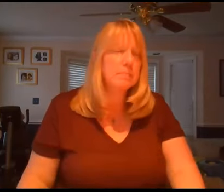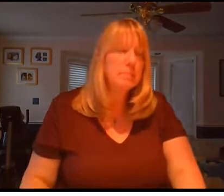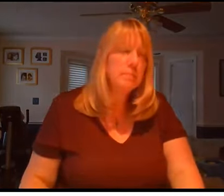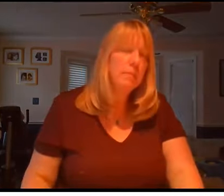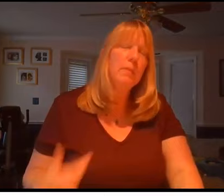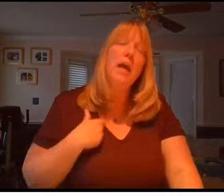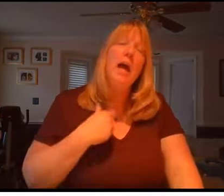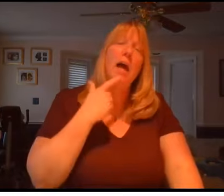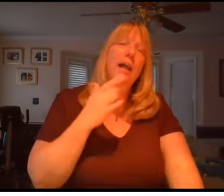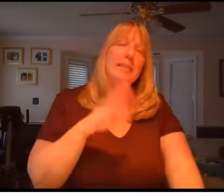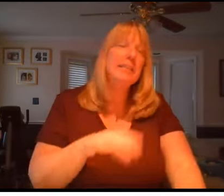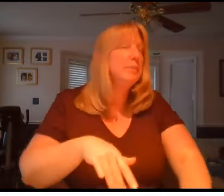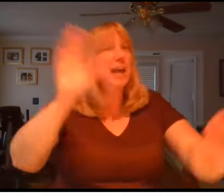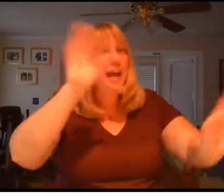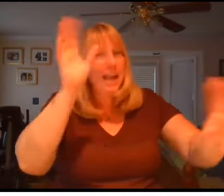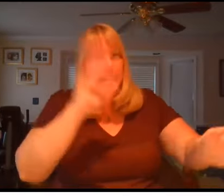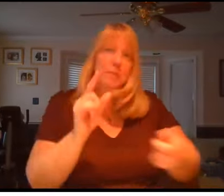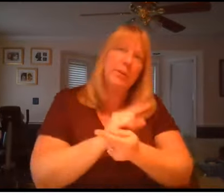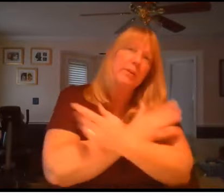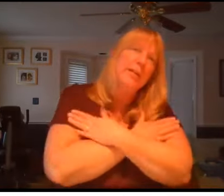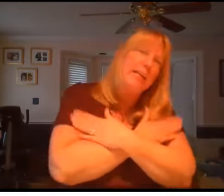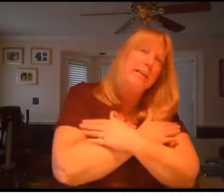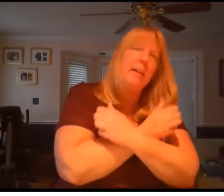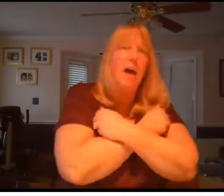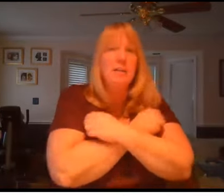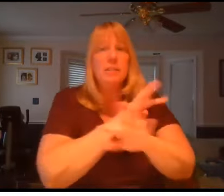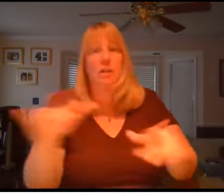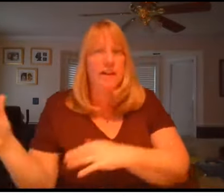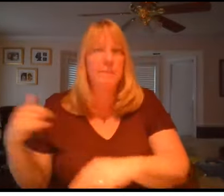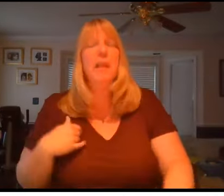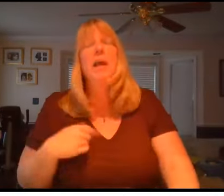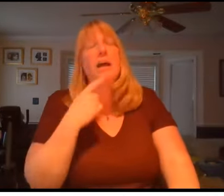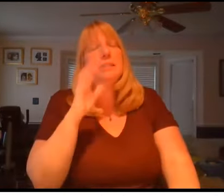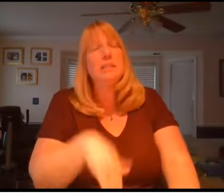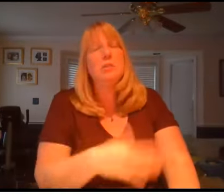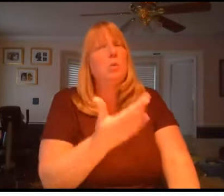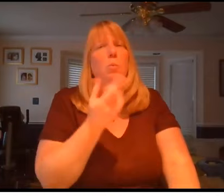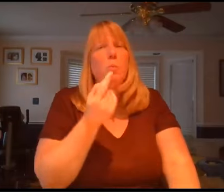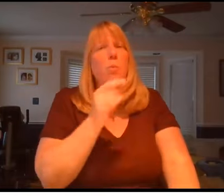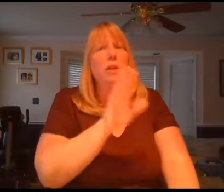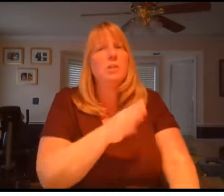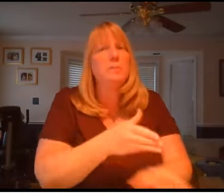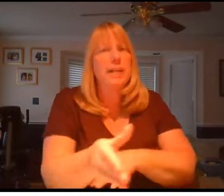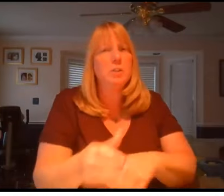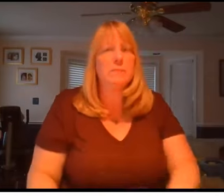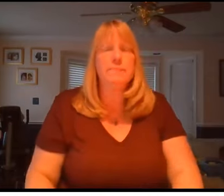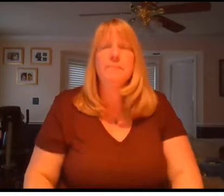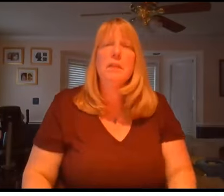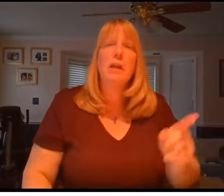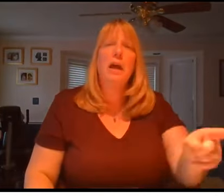in my college. I said, "Oh, hi." Like, hugs. And I said, "What are